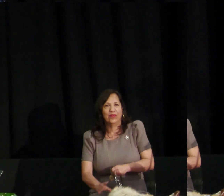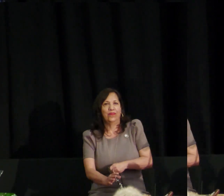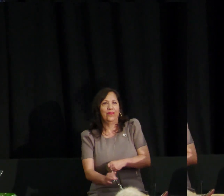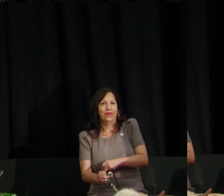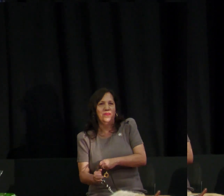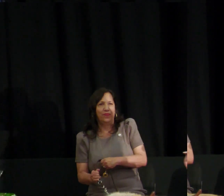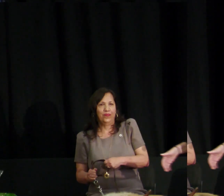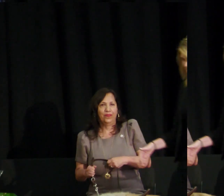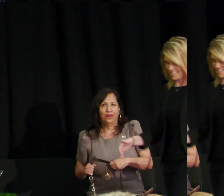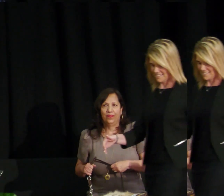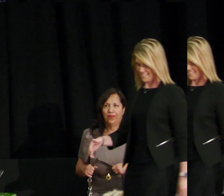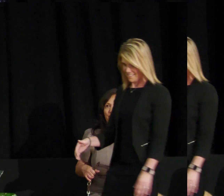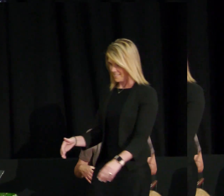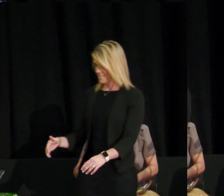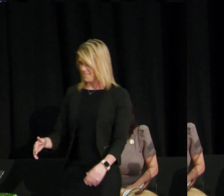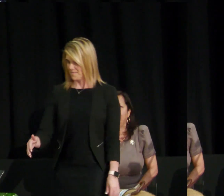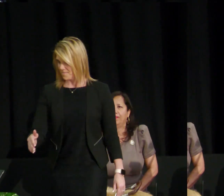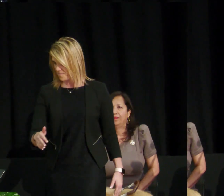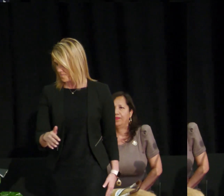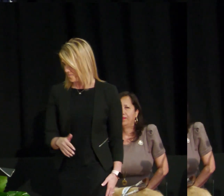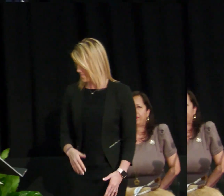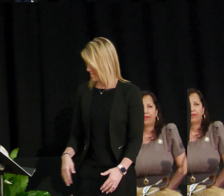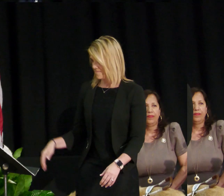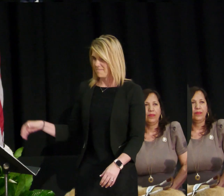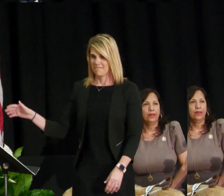Miss Tara Wilkins Approaches the front Of the stage